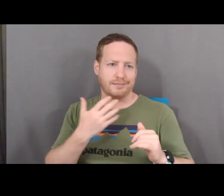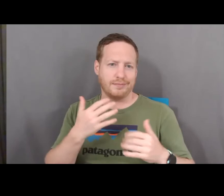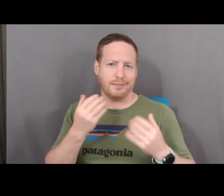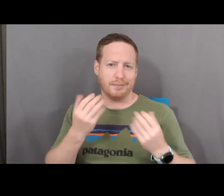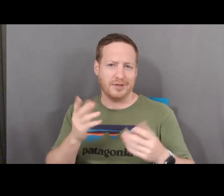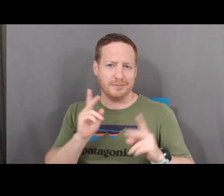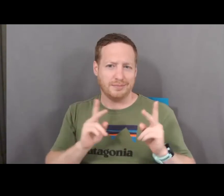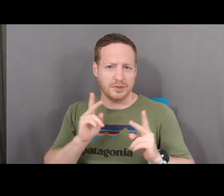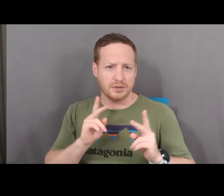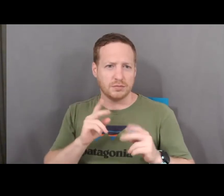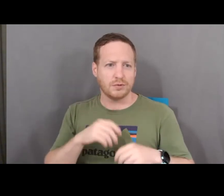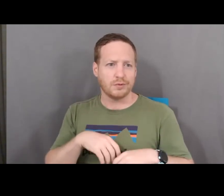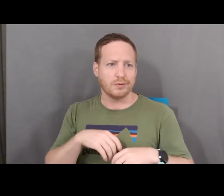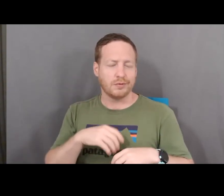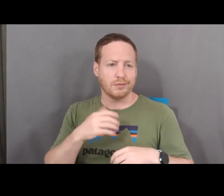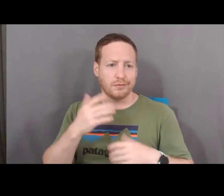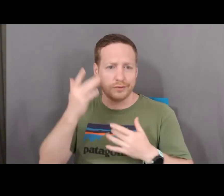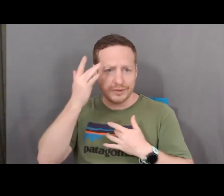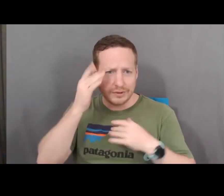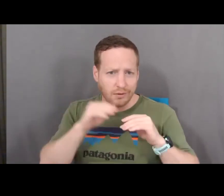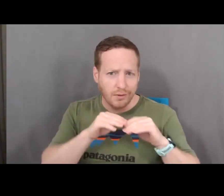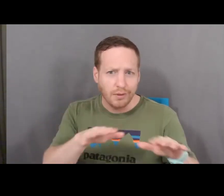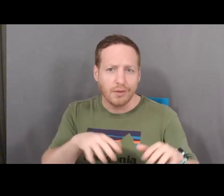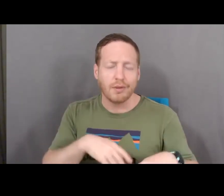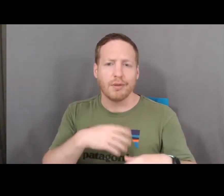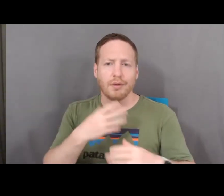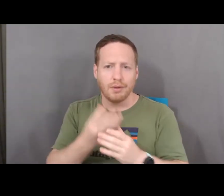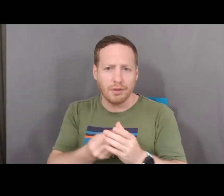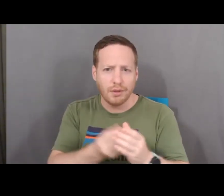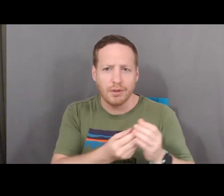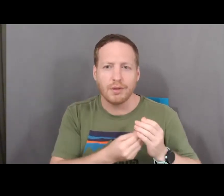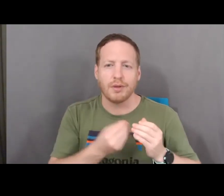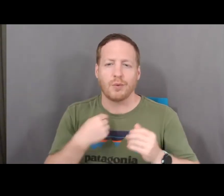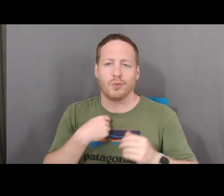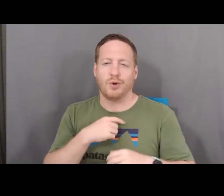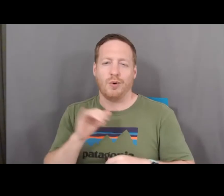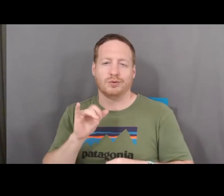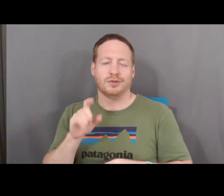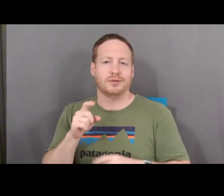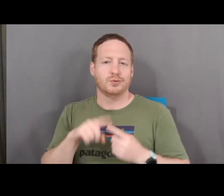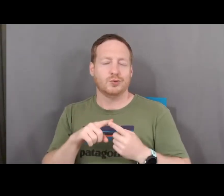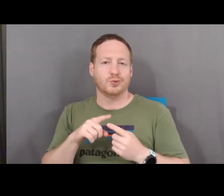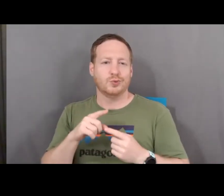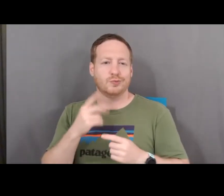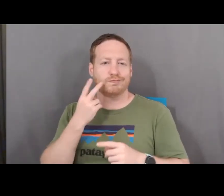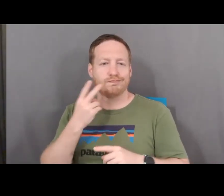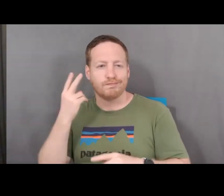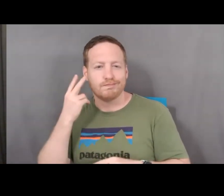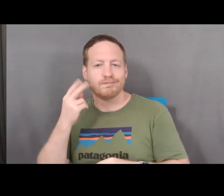same time, there are many people who were ill, we've lost in the community due to